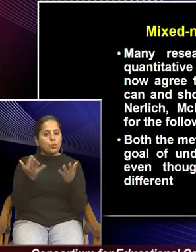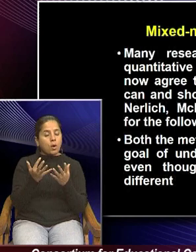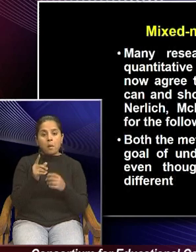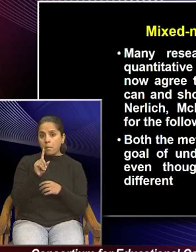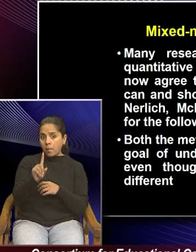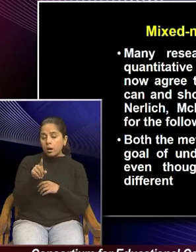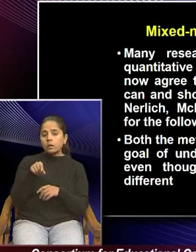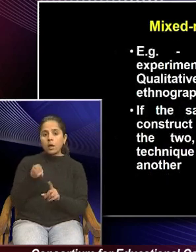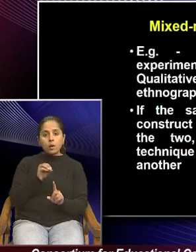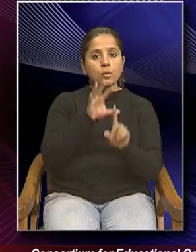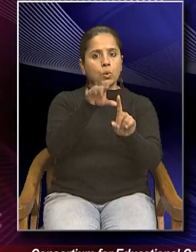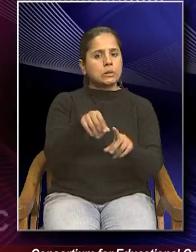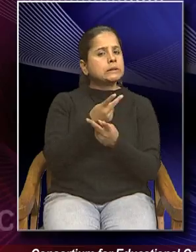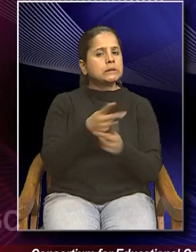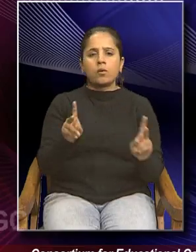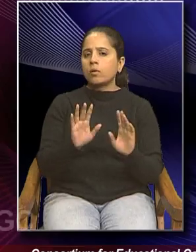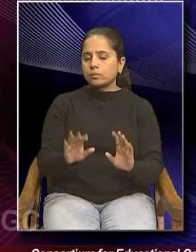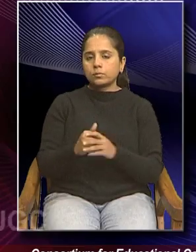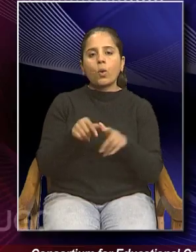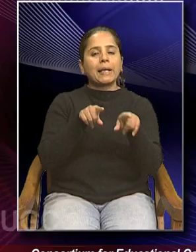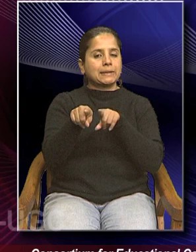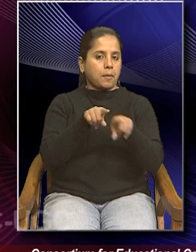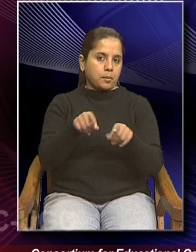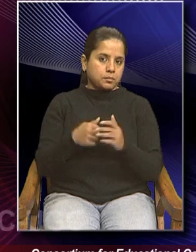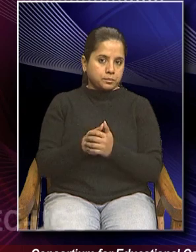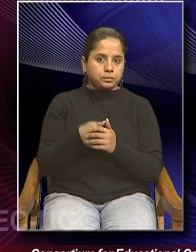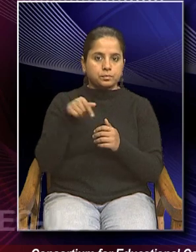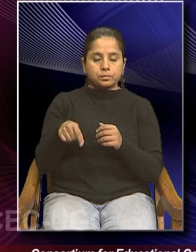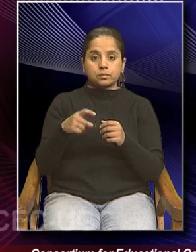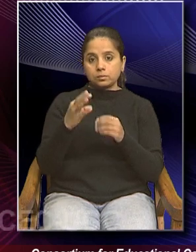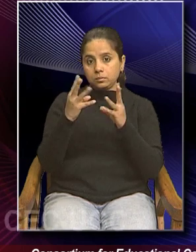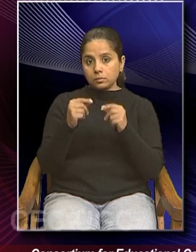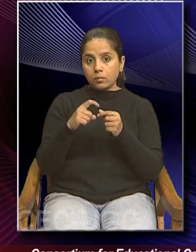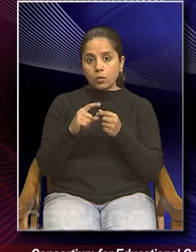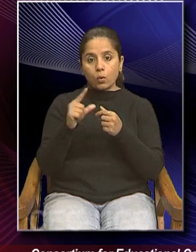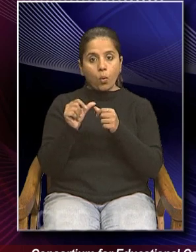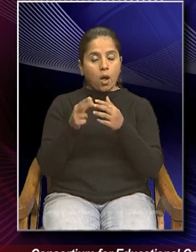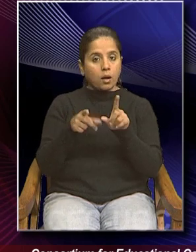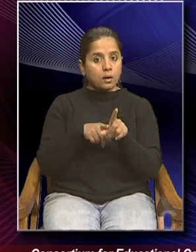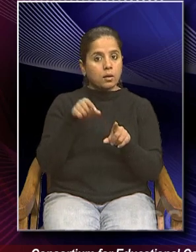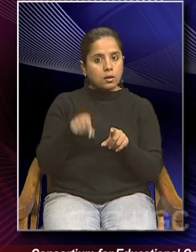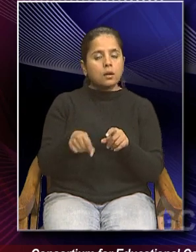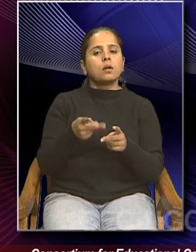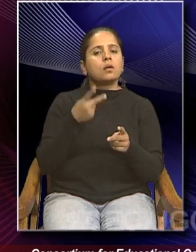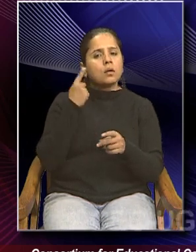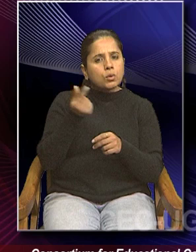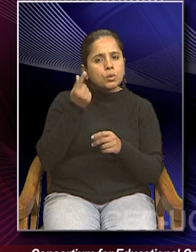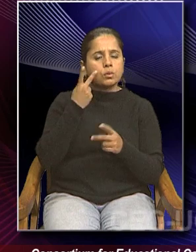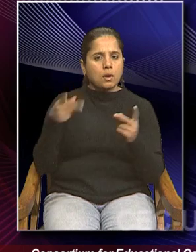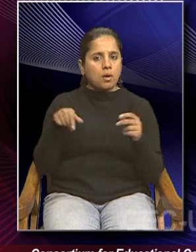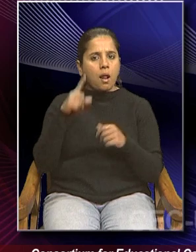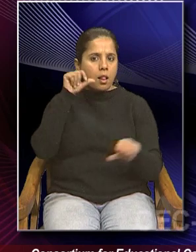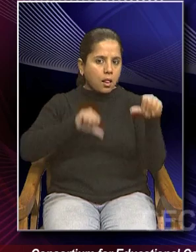though the approaches are different. For example, quantitative framework uses experimentation